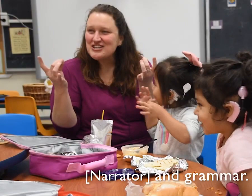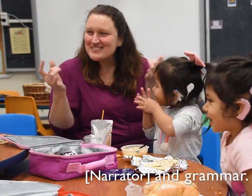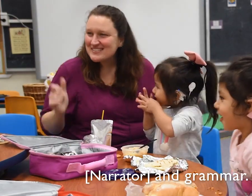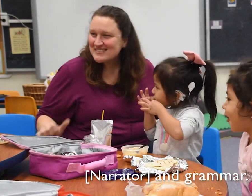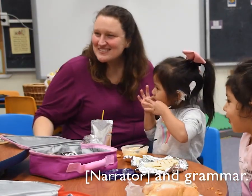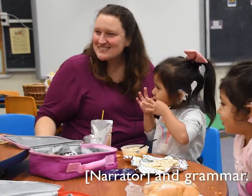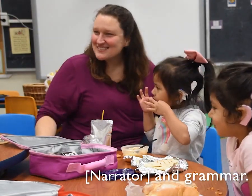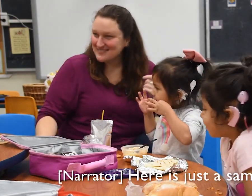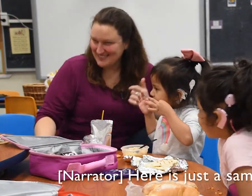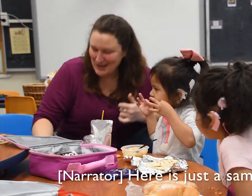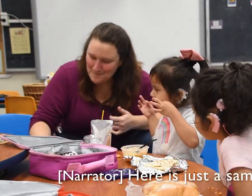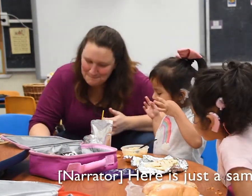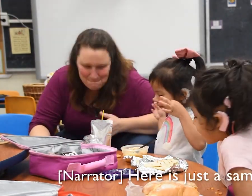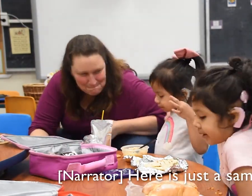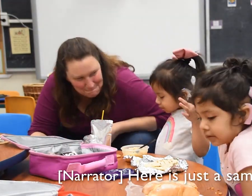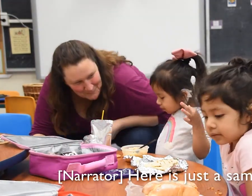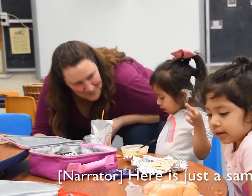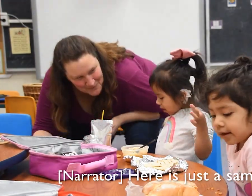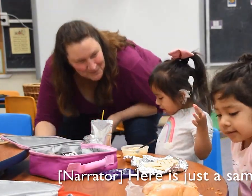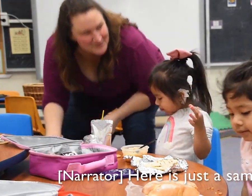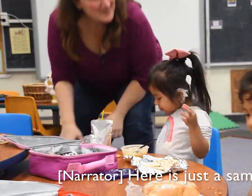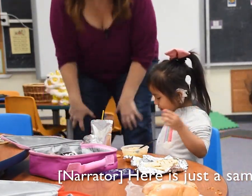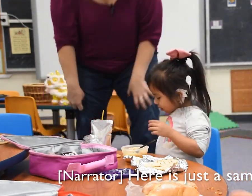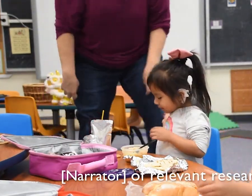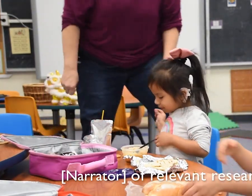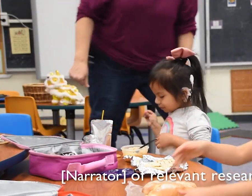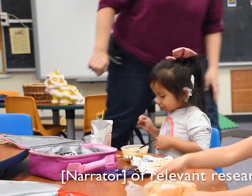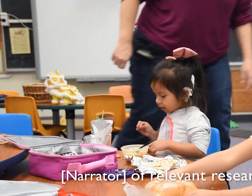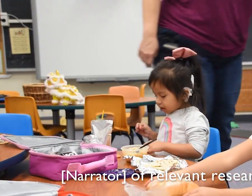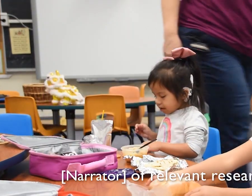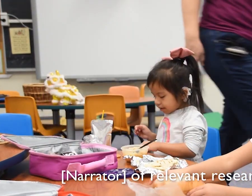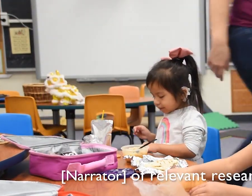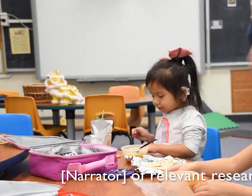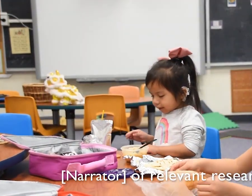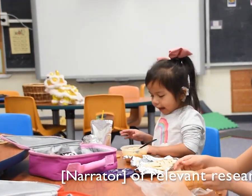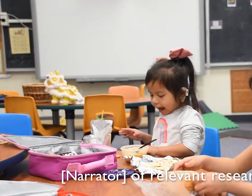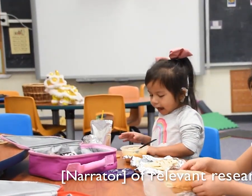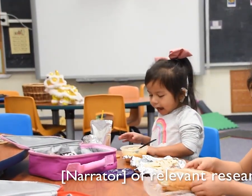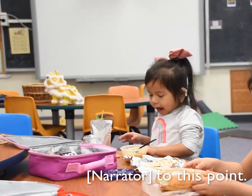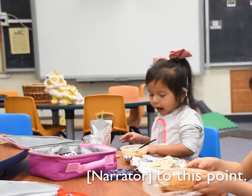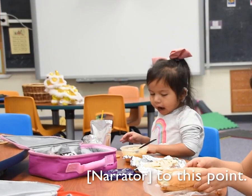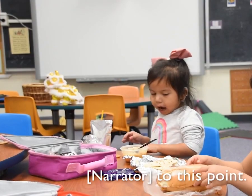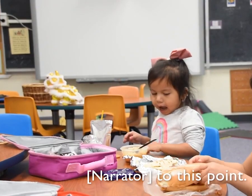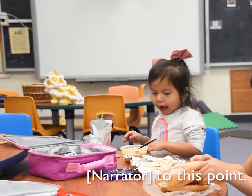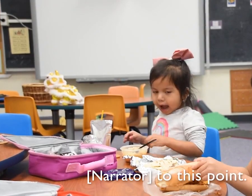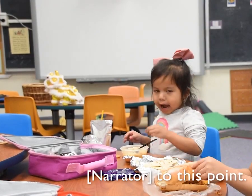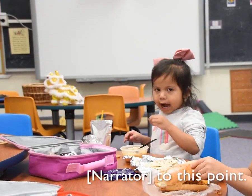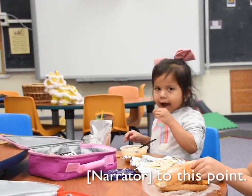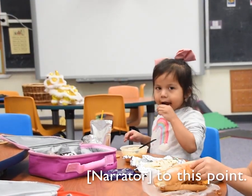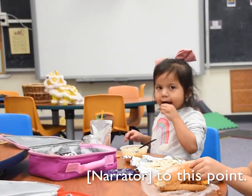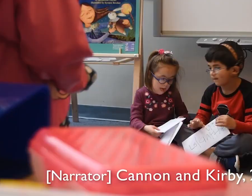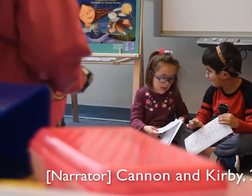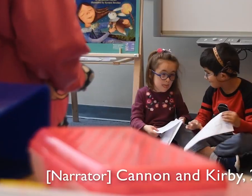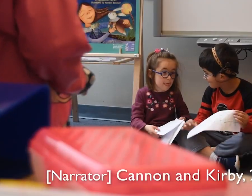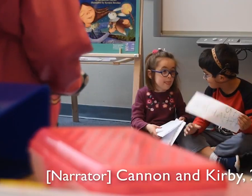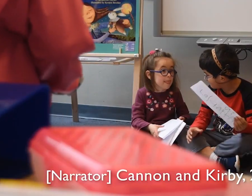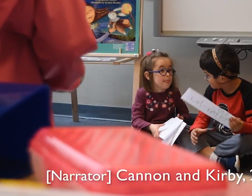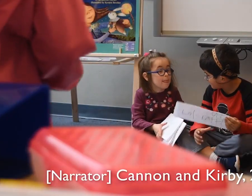grammar. Here is just a sample of relevant research to this point. Cannon